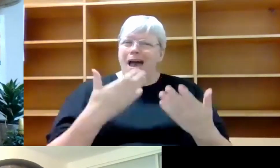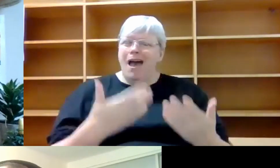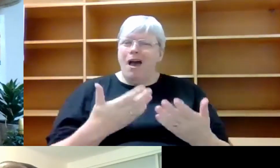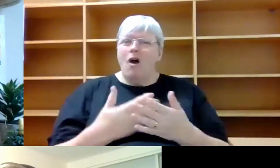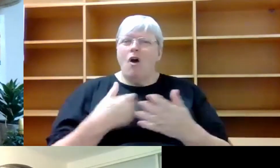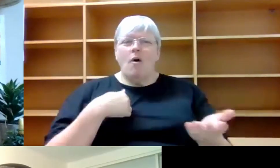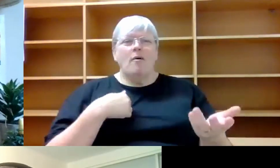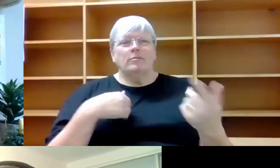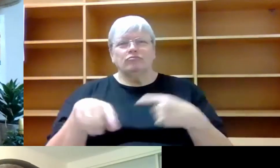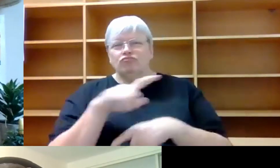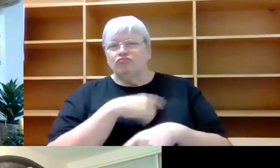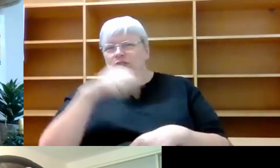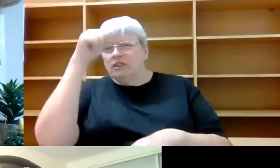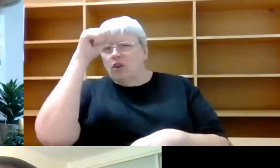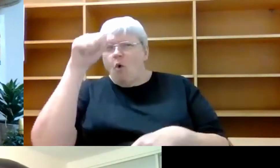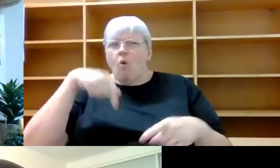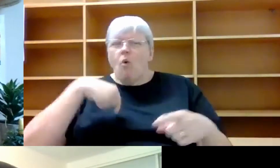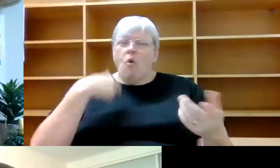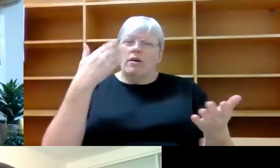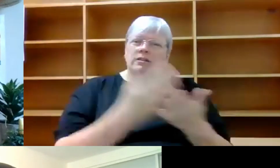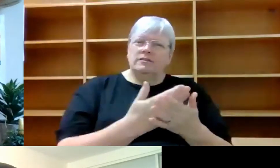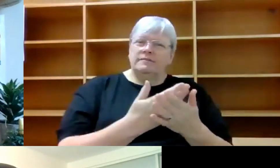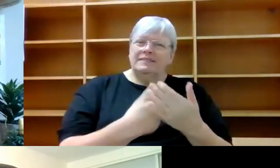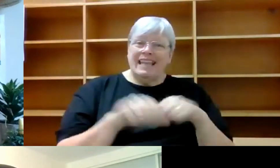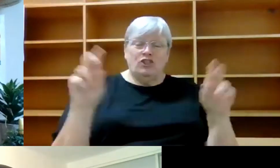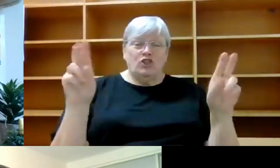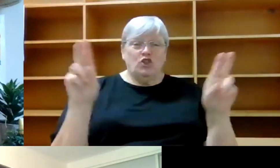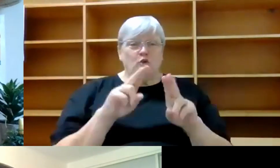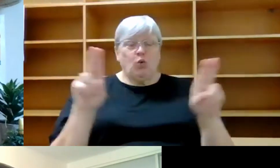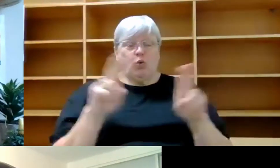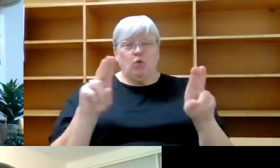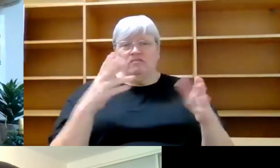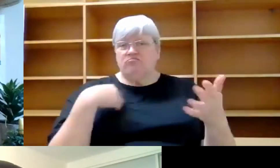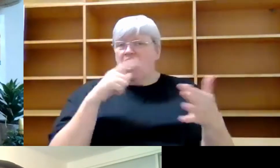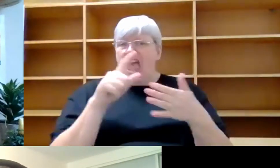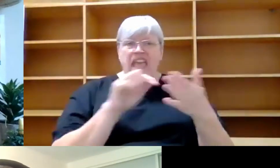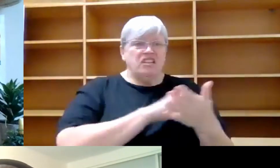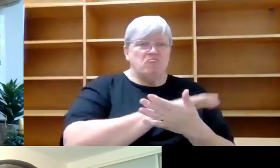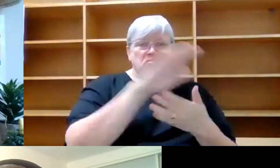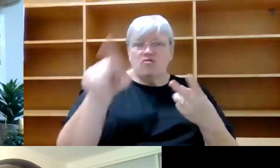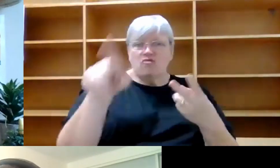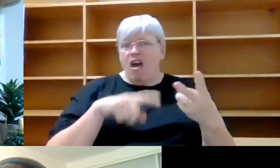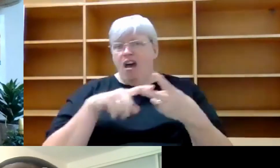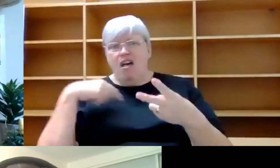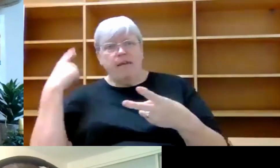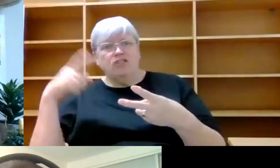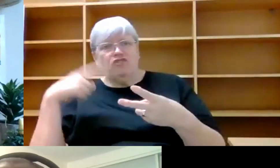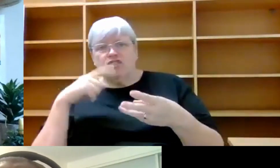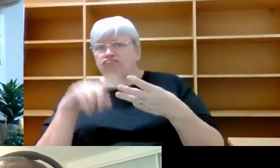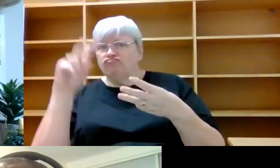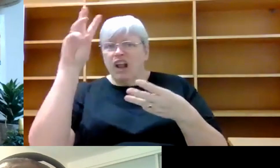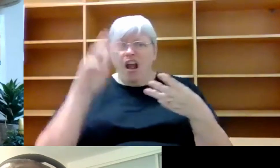gatekeepers are aware that in our schools, whether it's in Edinburgh, in London, Cardiff, that there's a